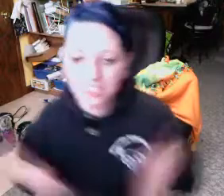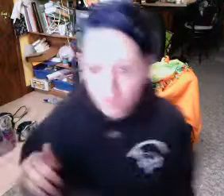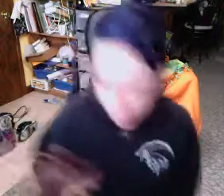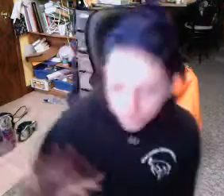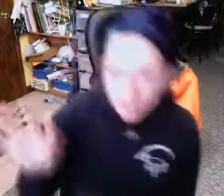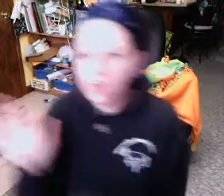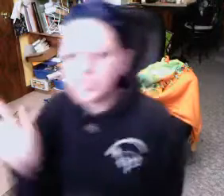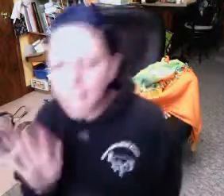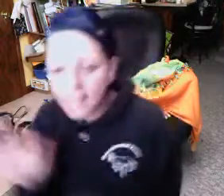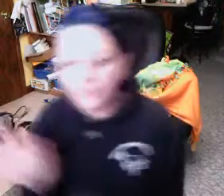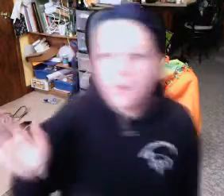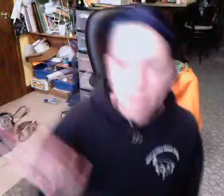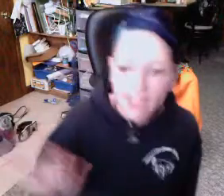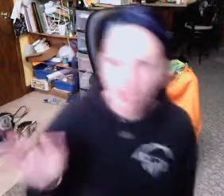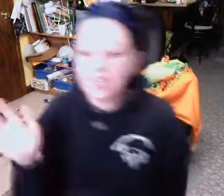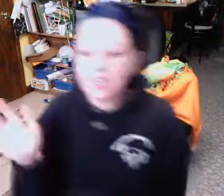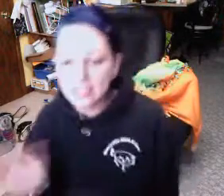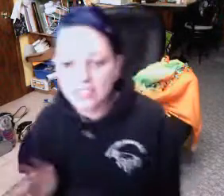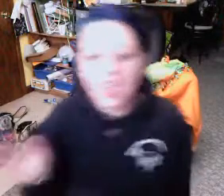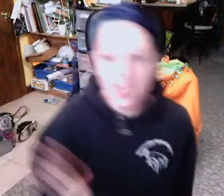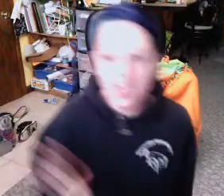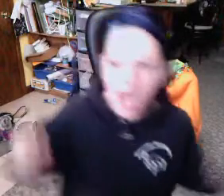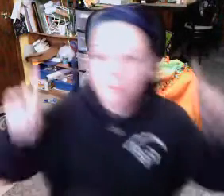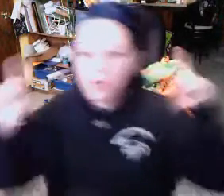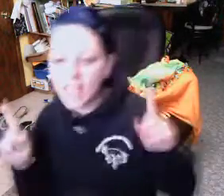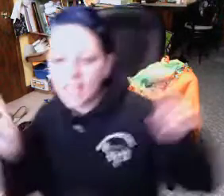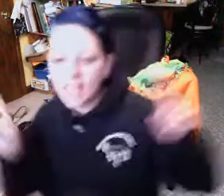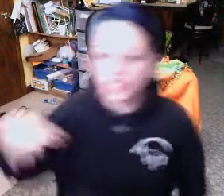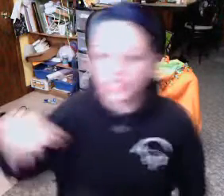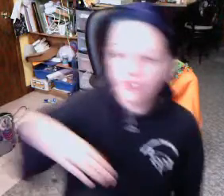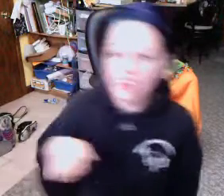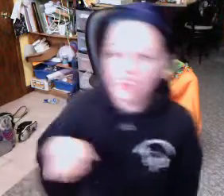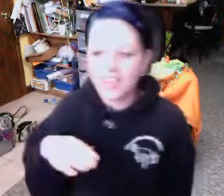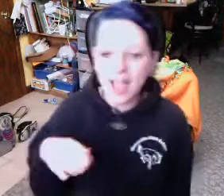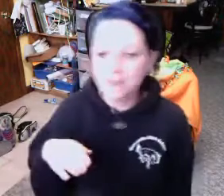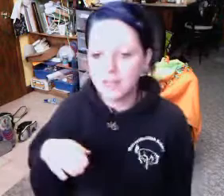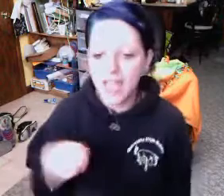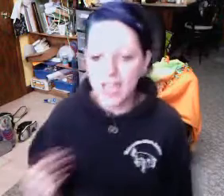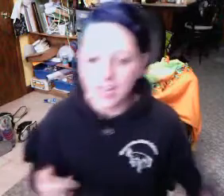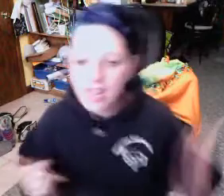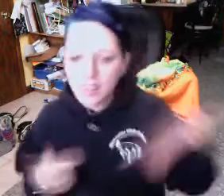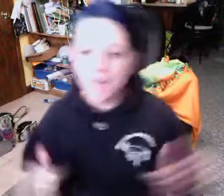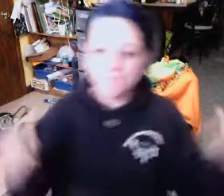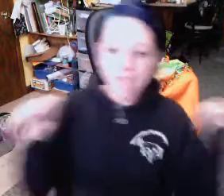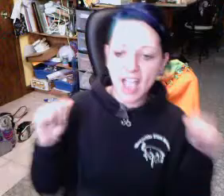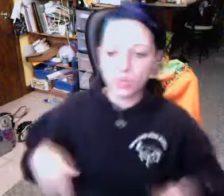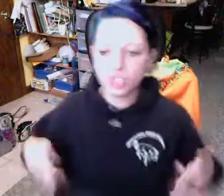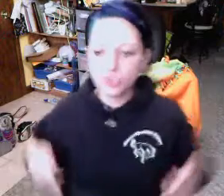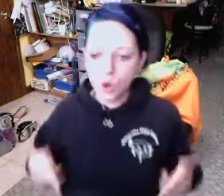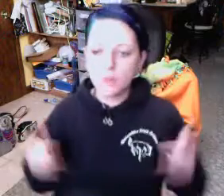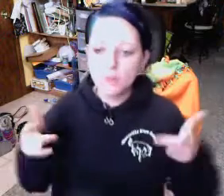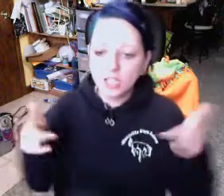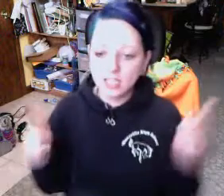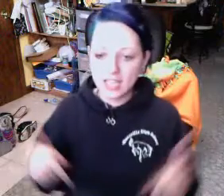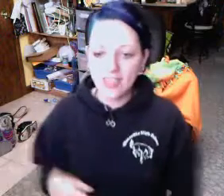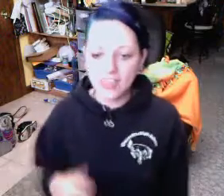Lassie. Dunk savvy, banger like Cincinnati. Above average, fly like I'm Aladdin. They bend backwards, throw the pussy at them.